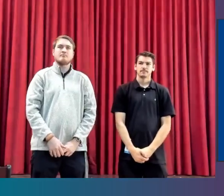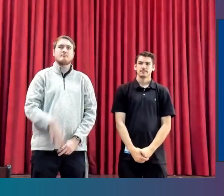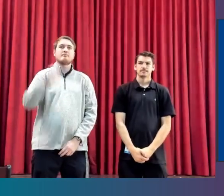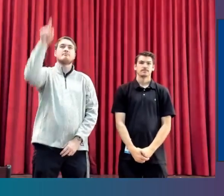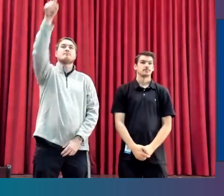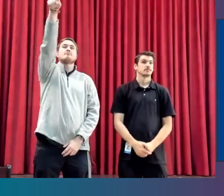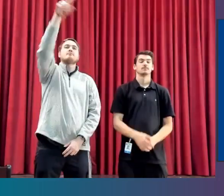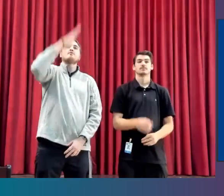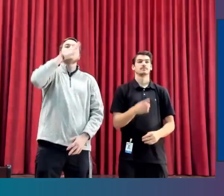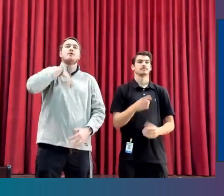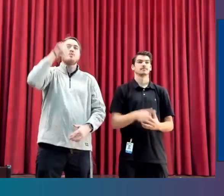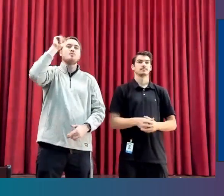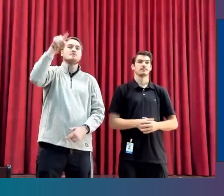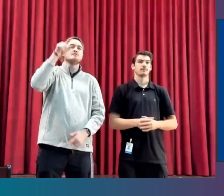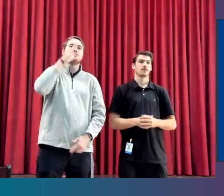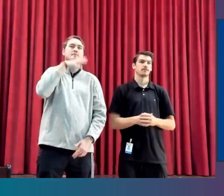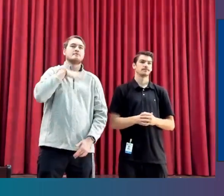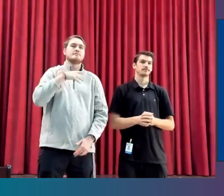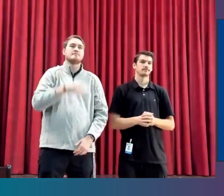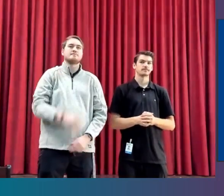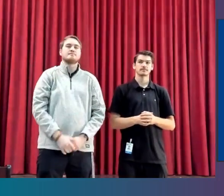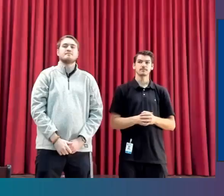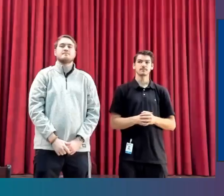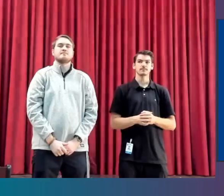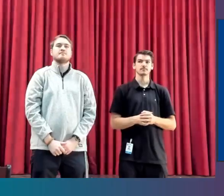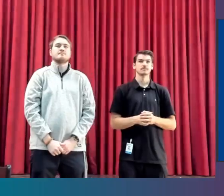We have a question for